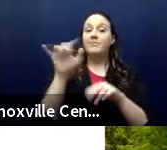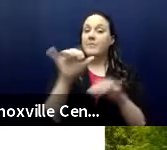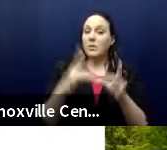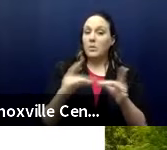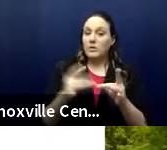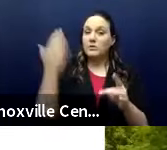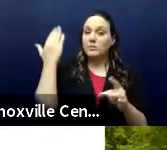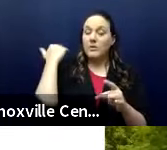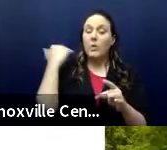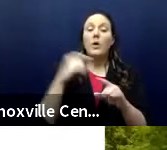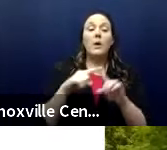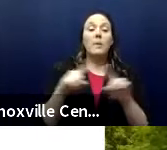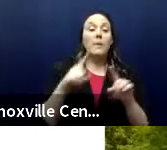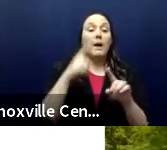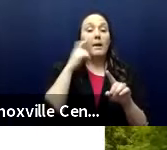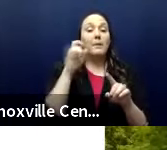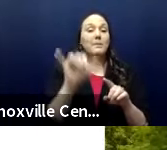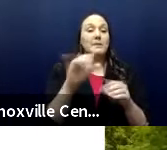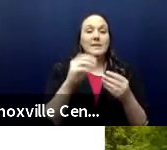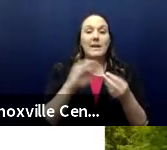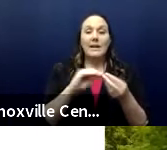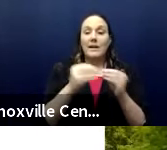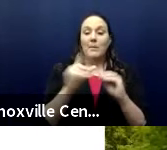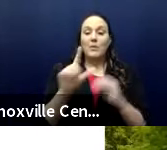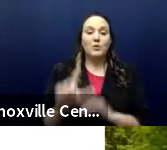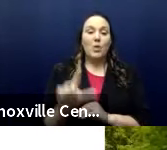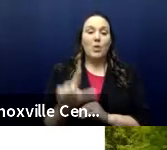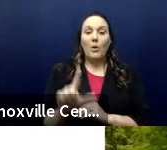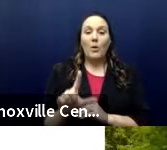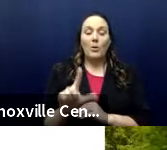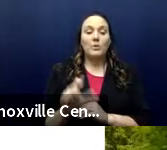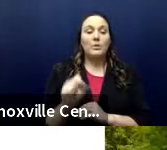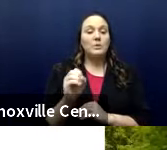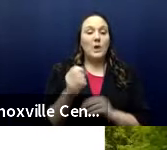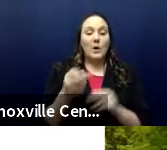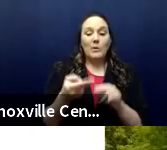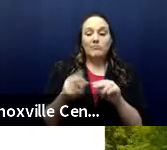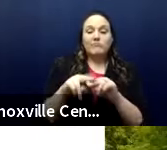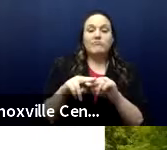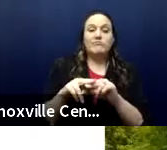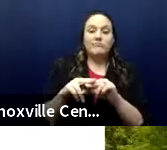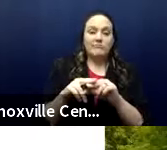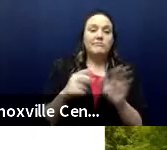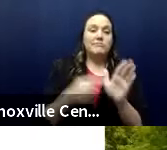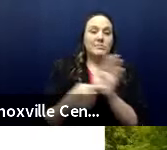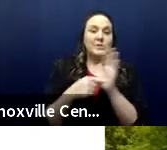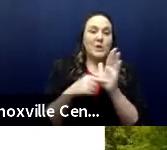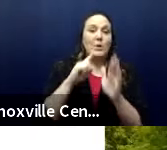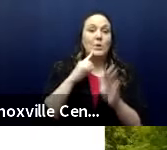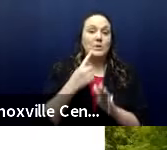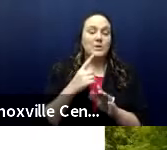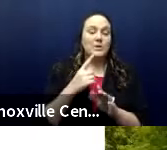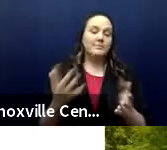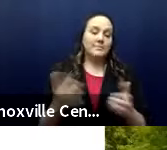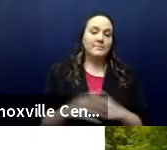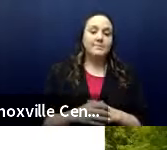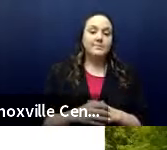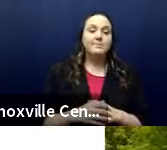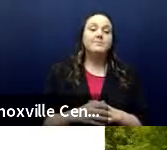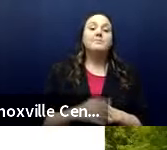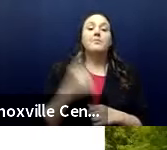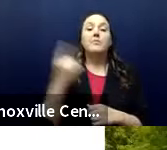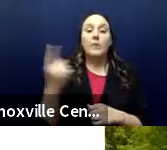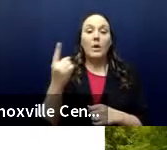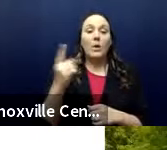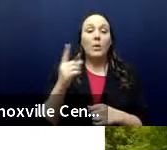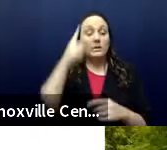previously, because the number is so low to begin with, even a small increase registers as statistically significant. As always,